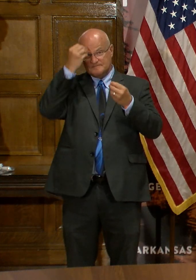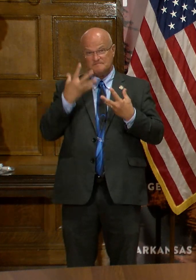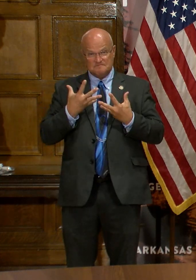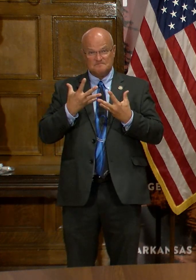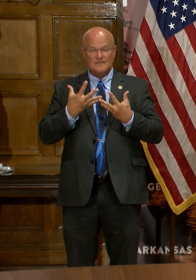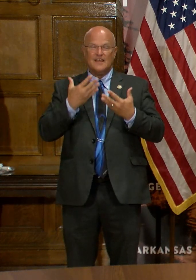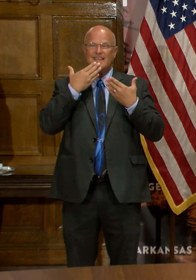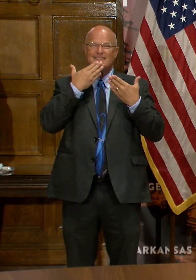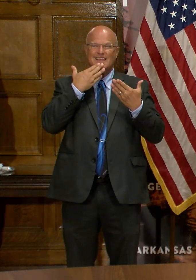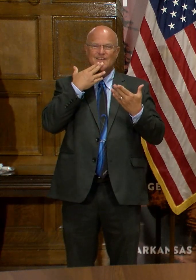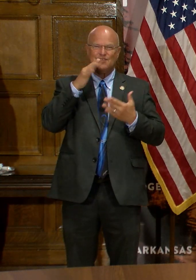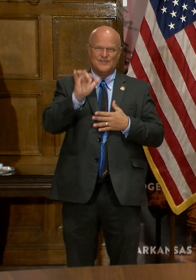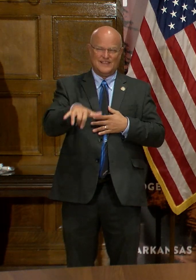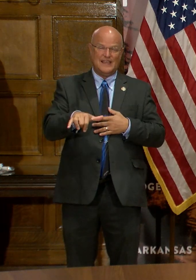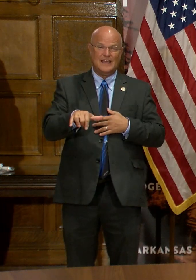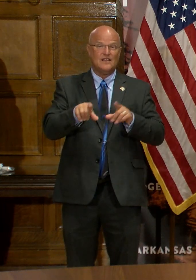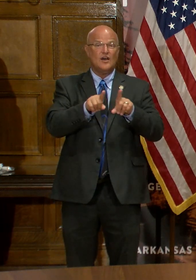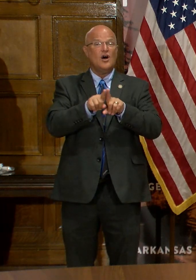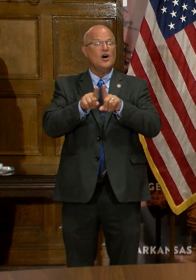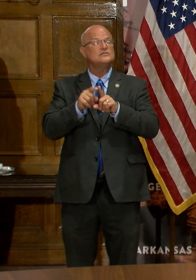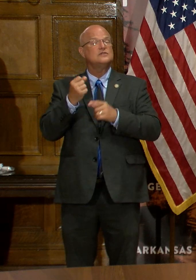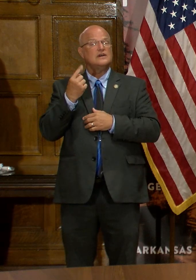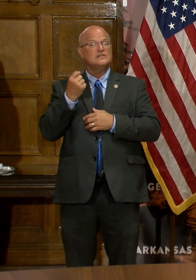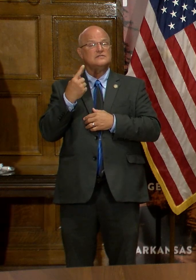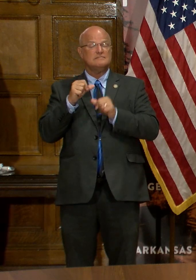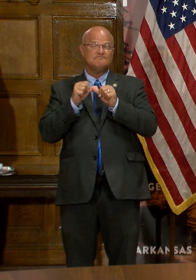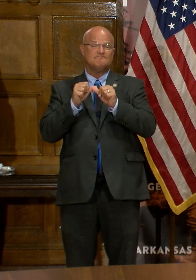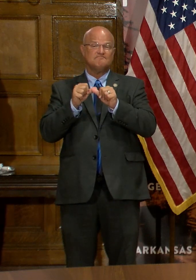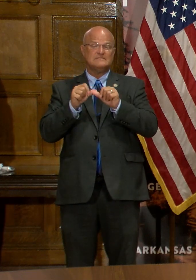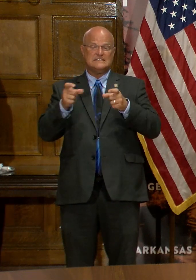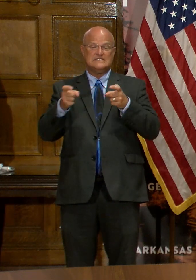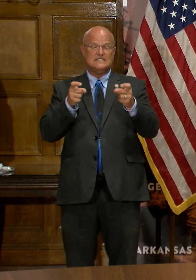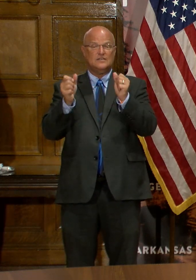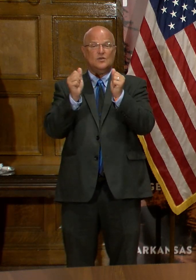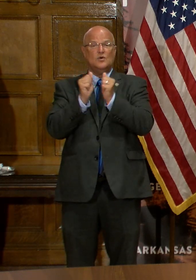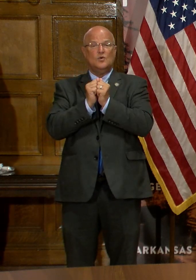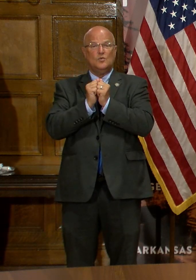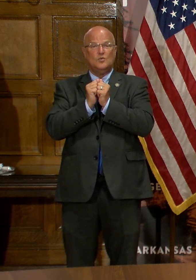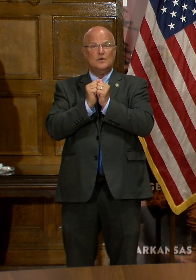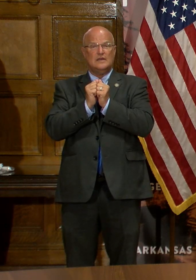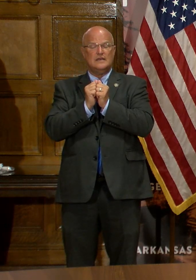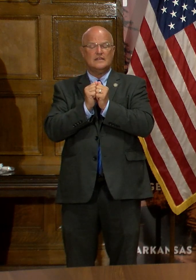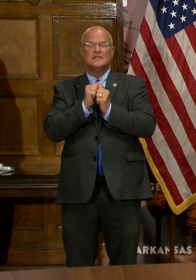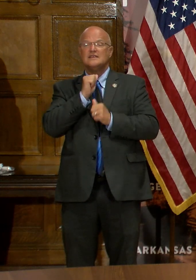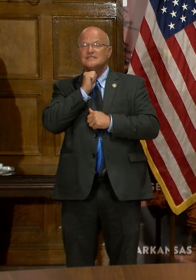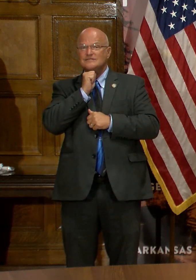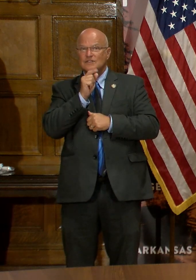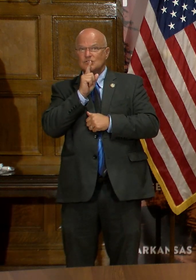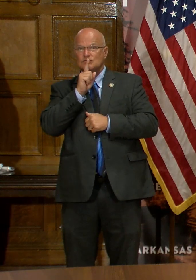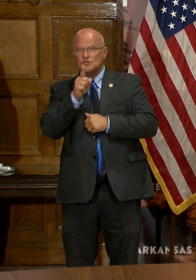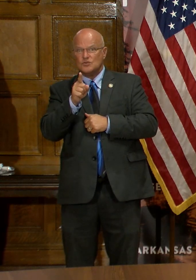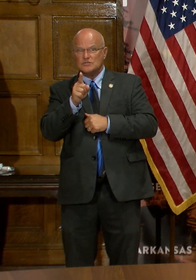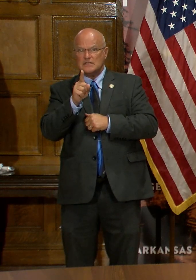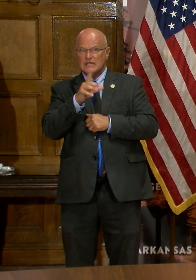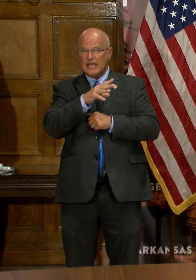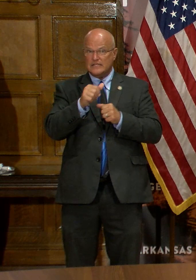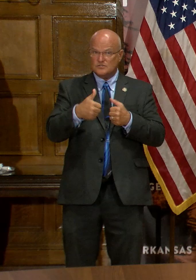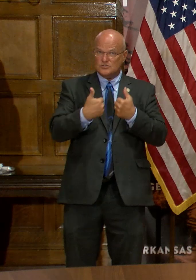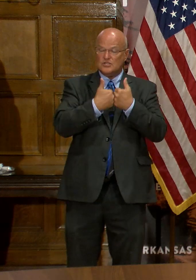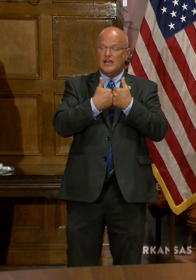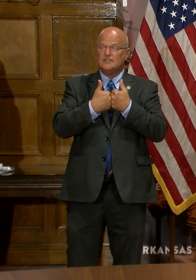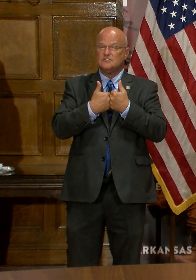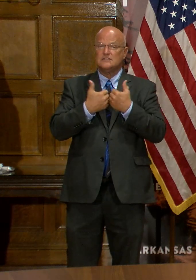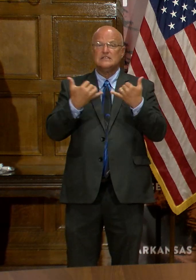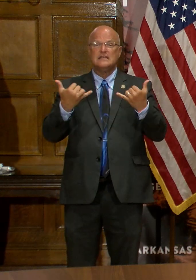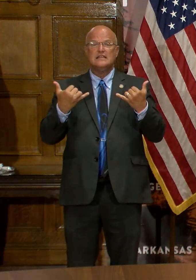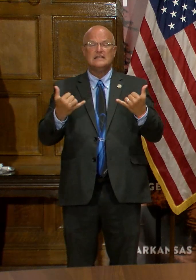very thankful for that. We also realize that they're continuing to deal with uncertainties and challenges, and so today